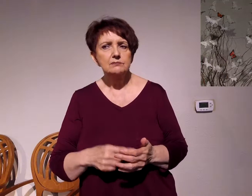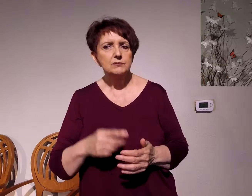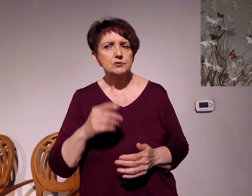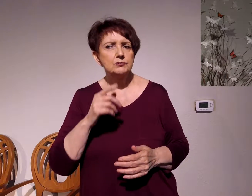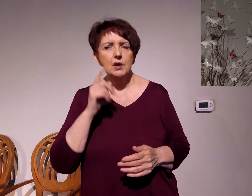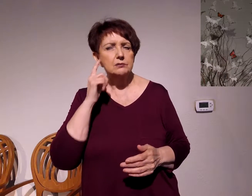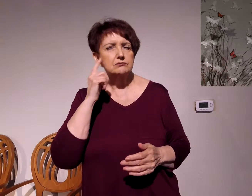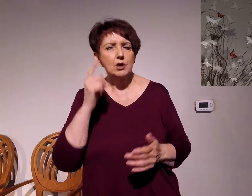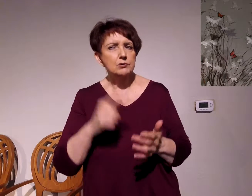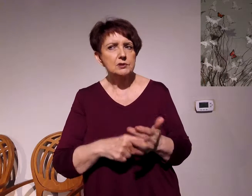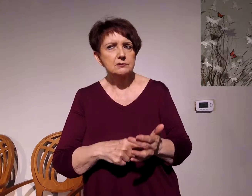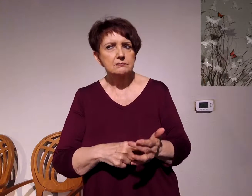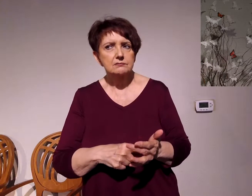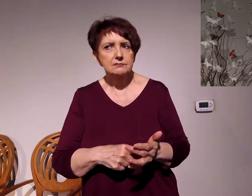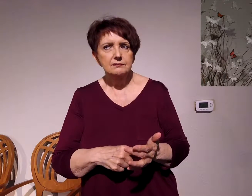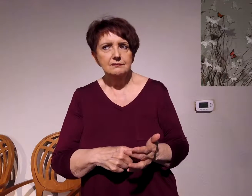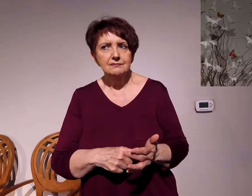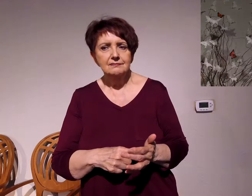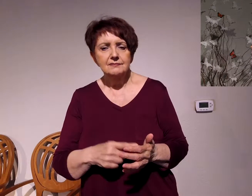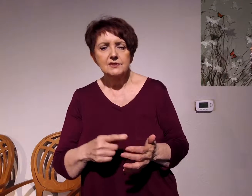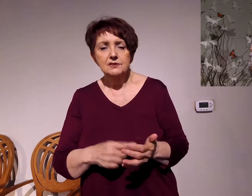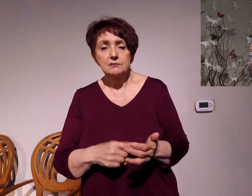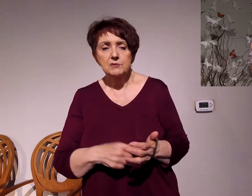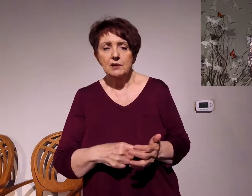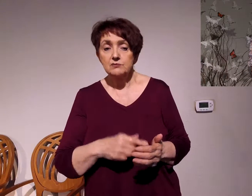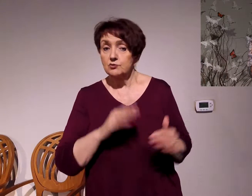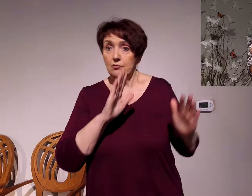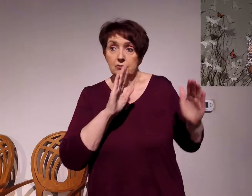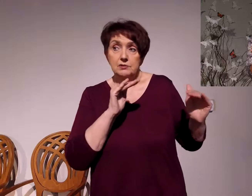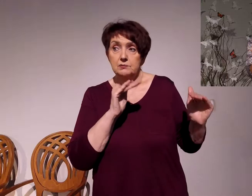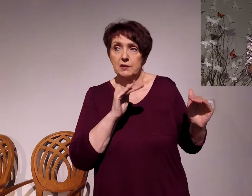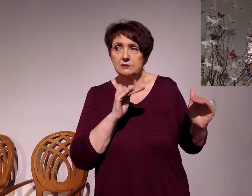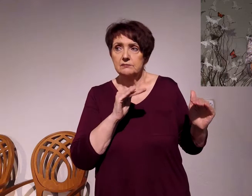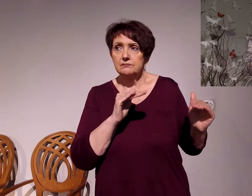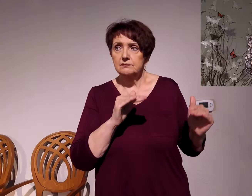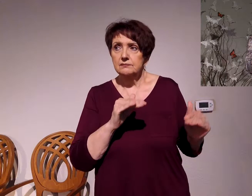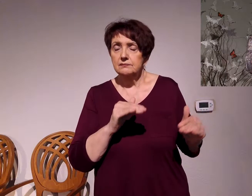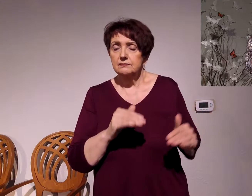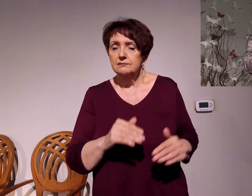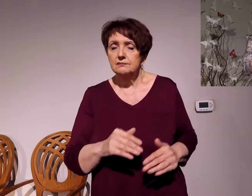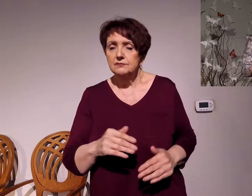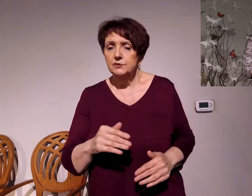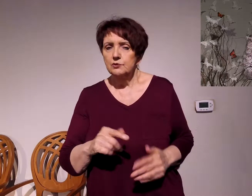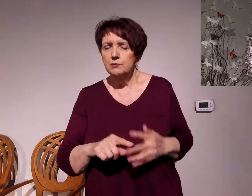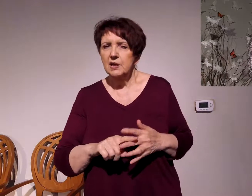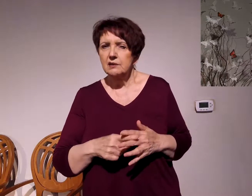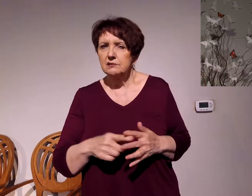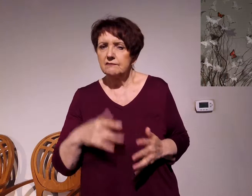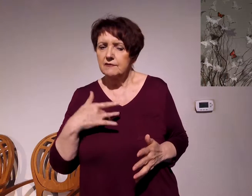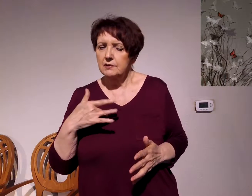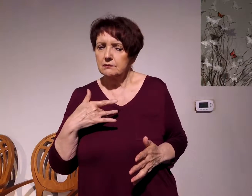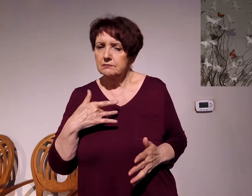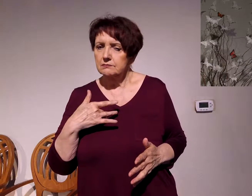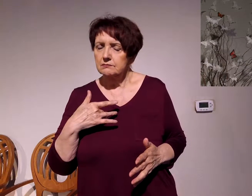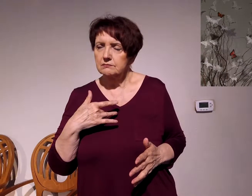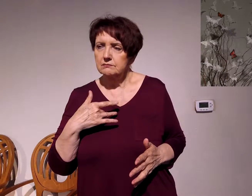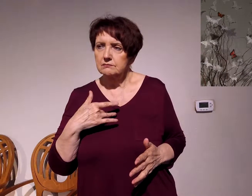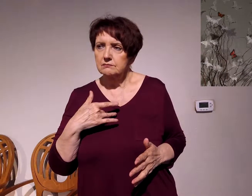Sometimes we're not even aware of it. Sometimes when we least expect it, we begin to feel